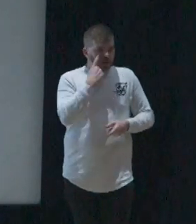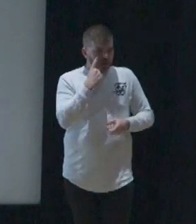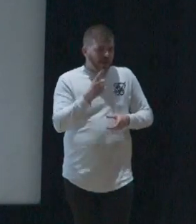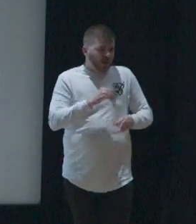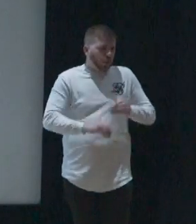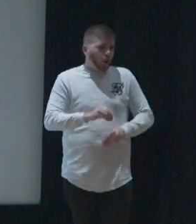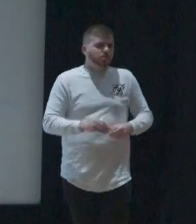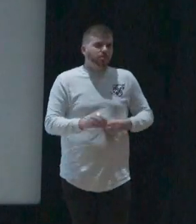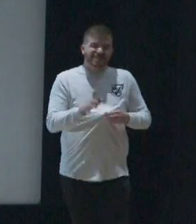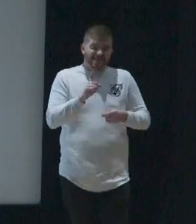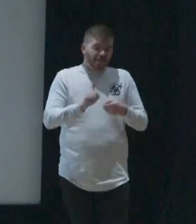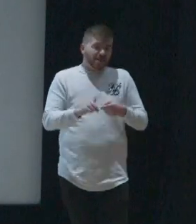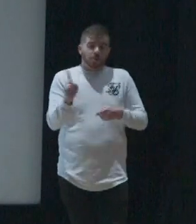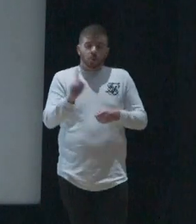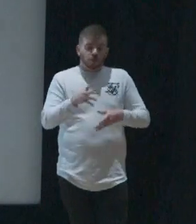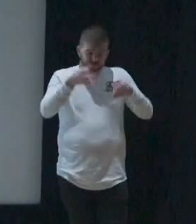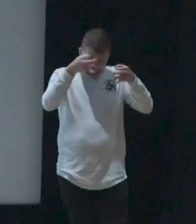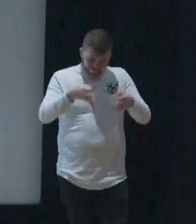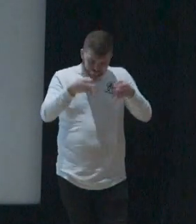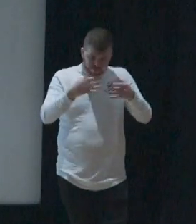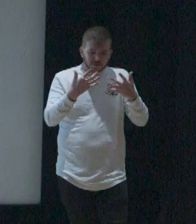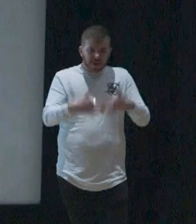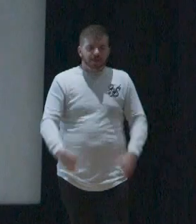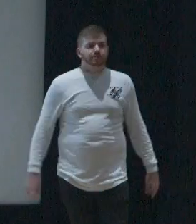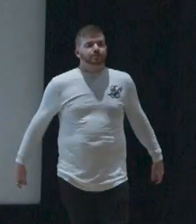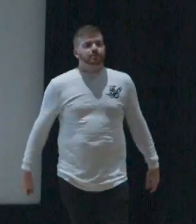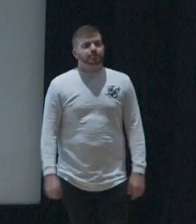yeah, it really does depend on what the exact mechanic is we're trying to message.